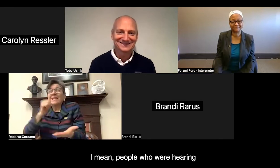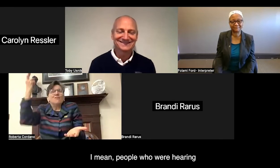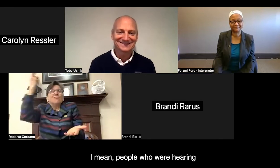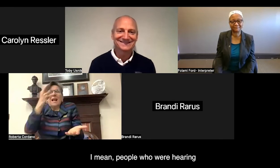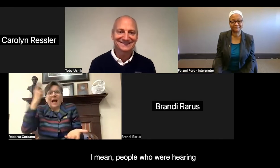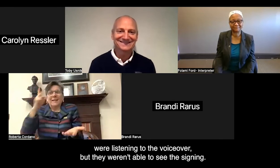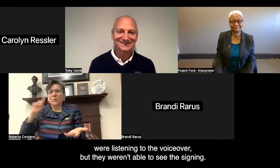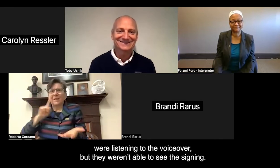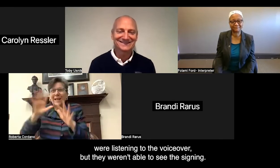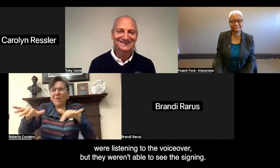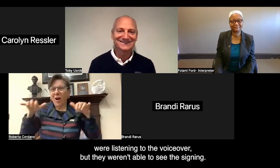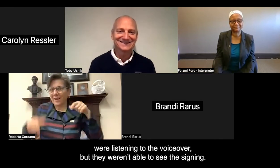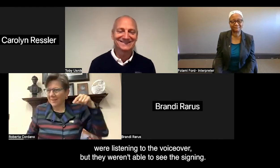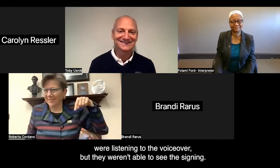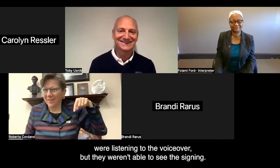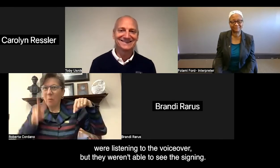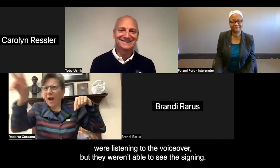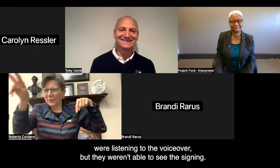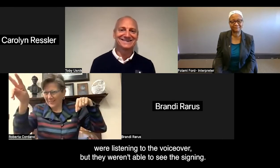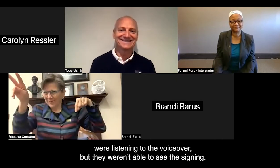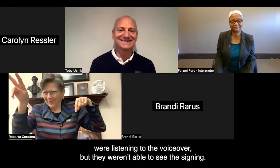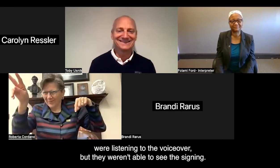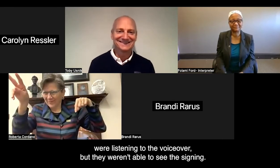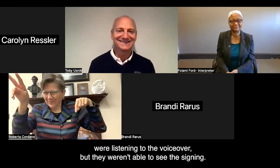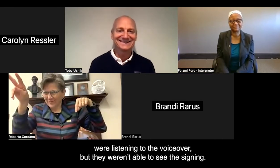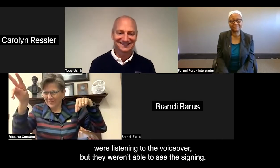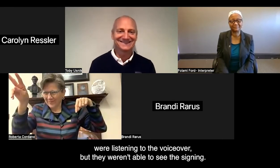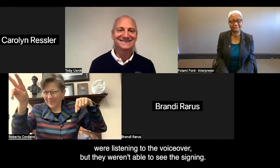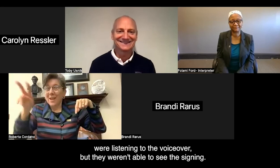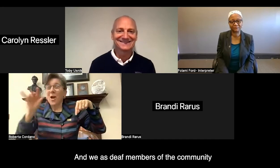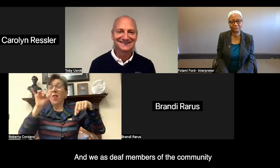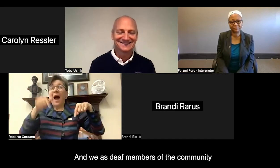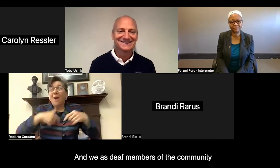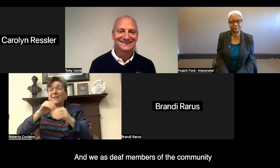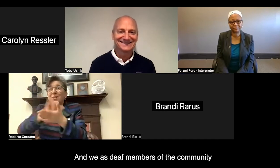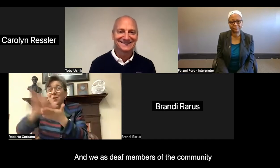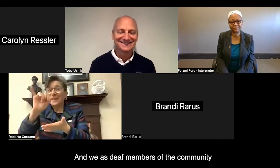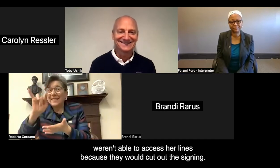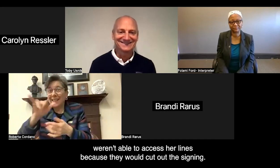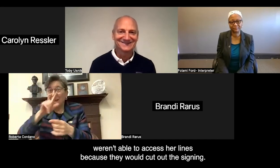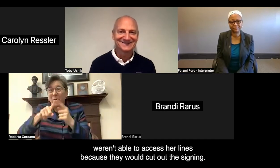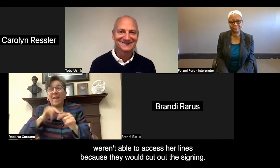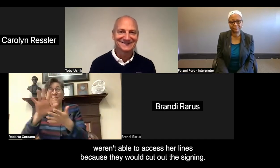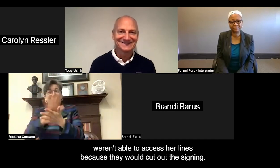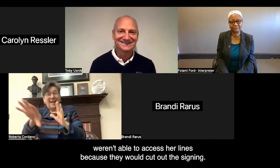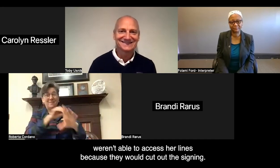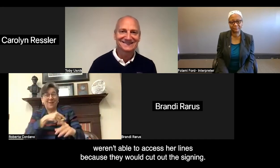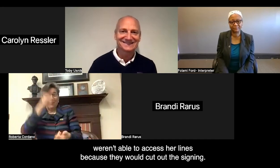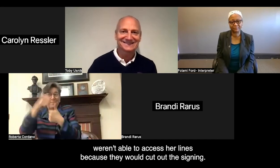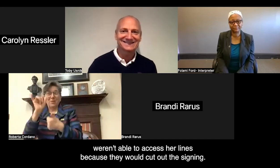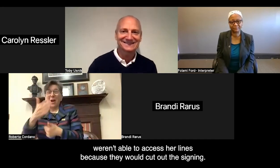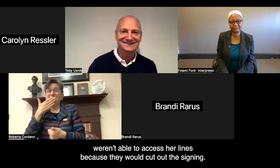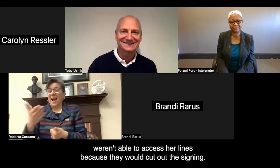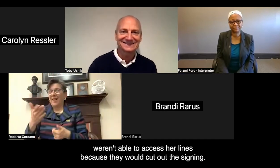to the voiceover, but they weren't able to see the signing. And we, as deaf members of the community, weren't able to access her lines because they would cut out the